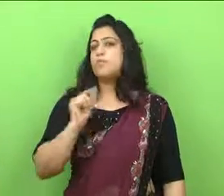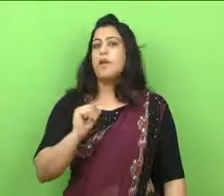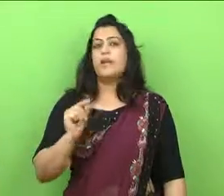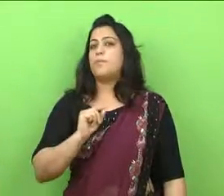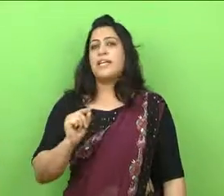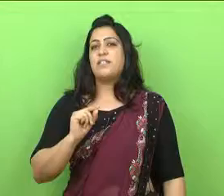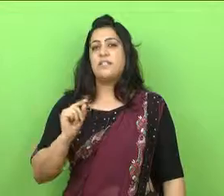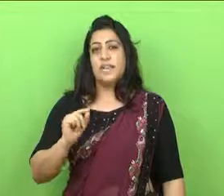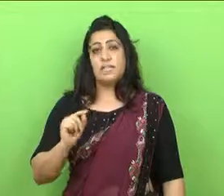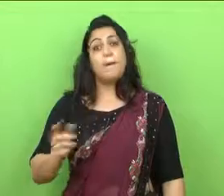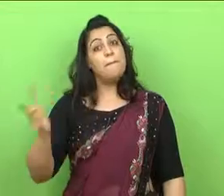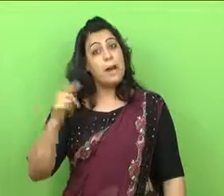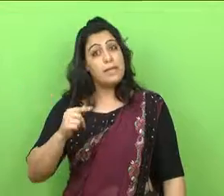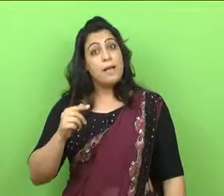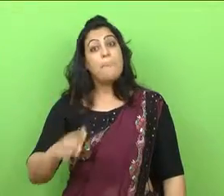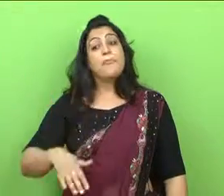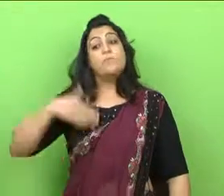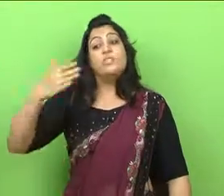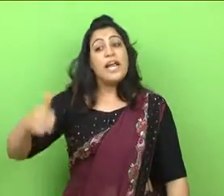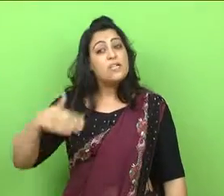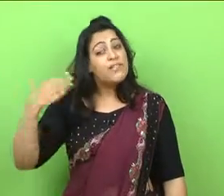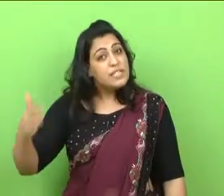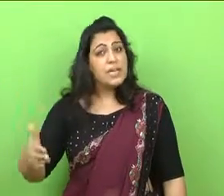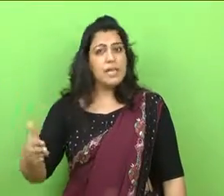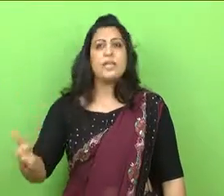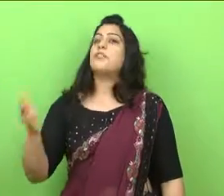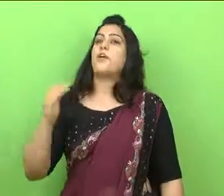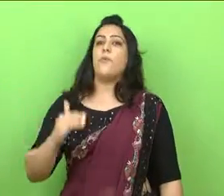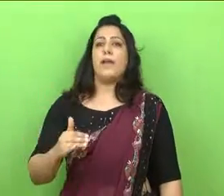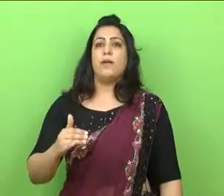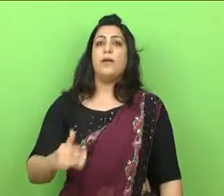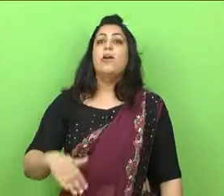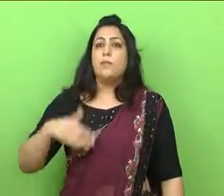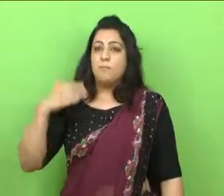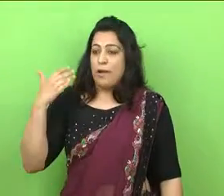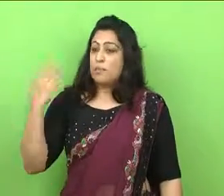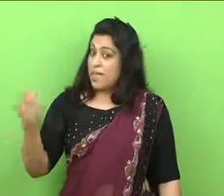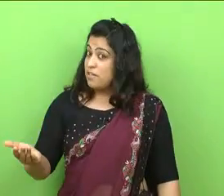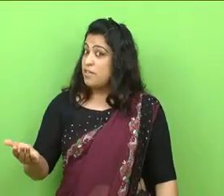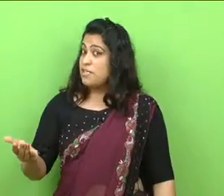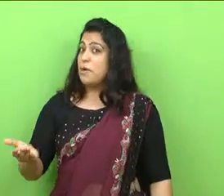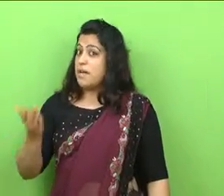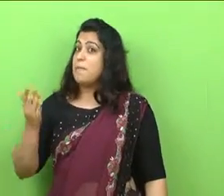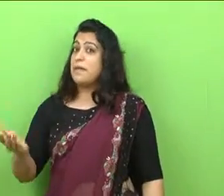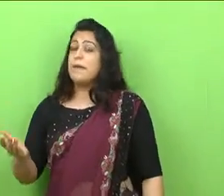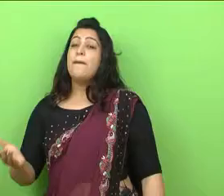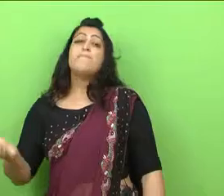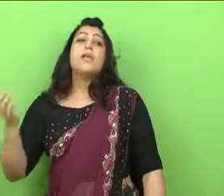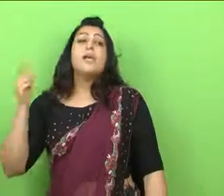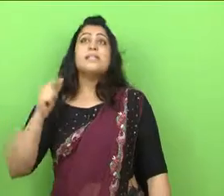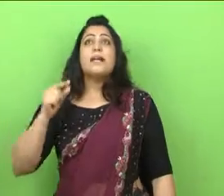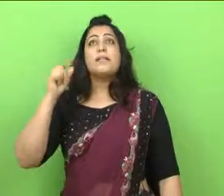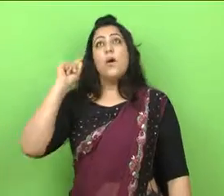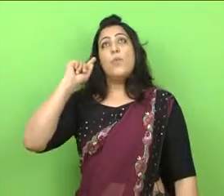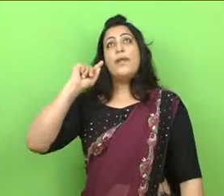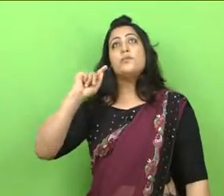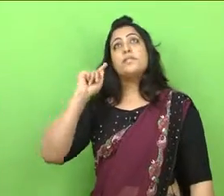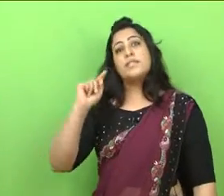not an objective test, but objectivity is required. By objectivity, what I mean is that when you state